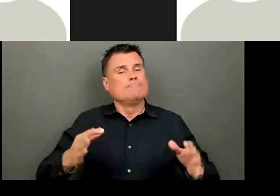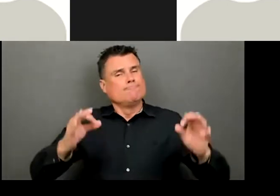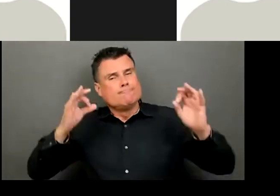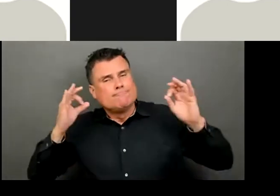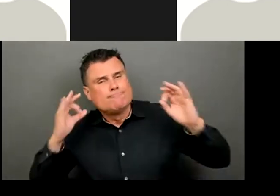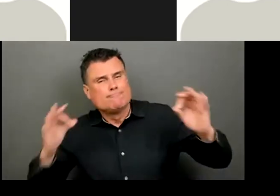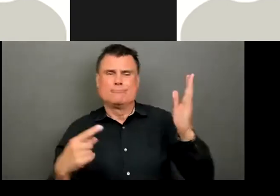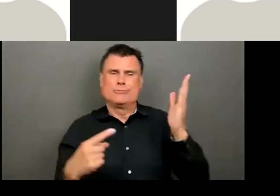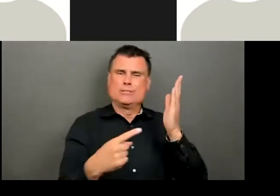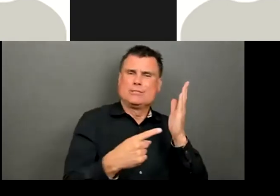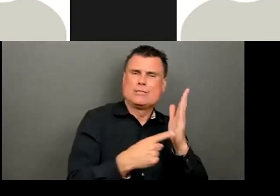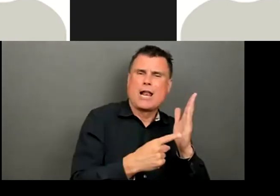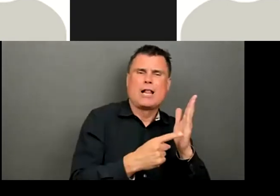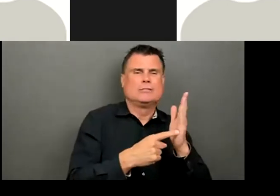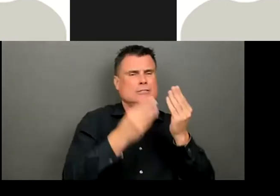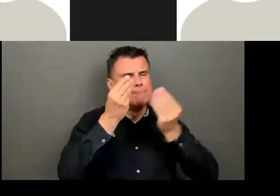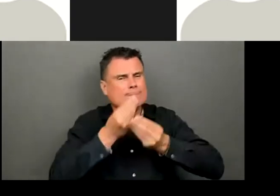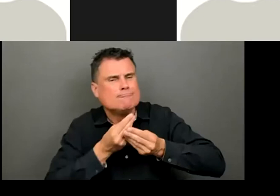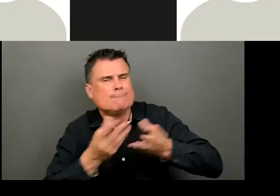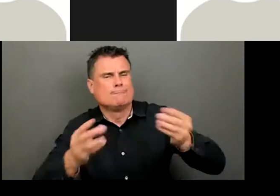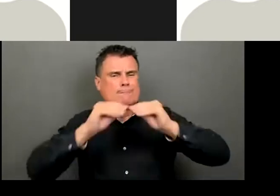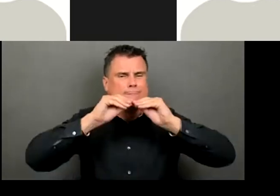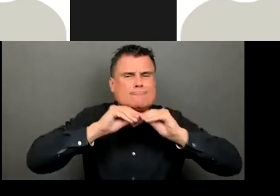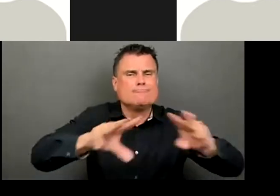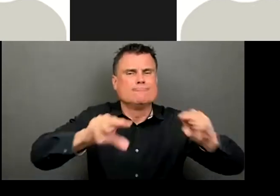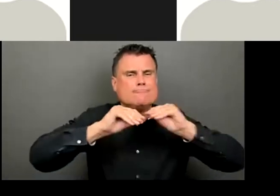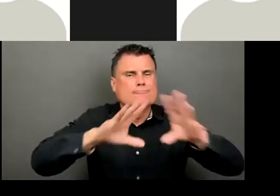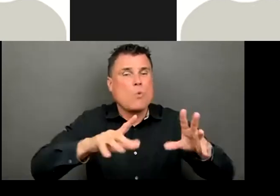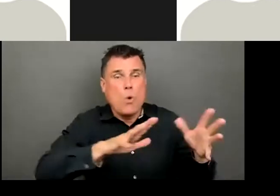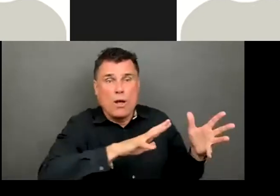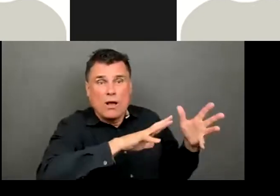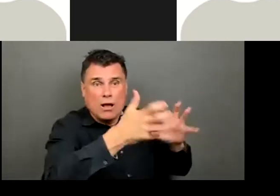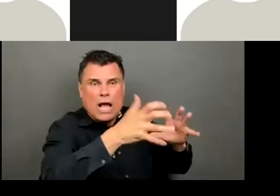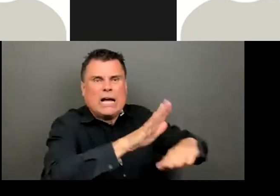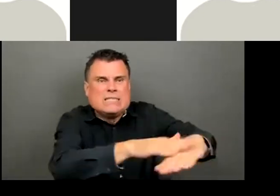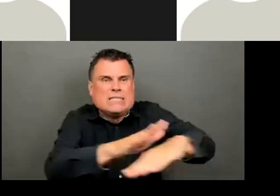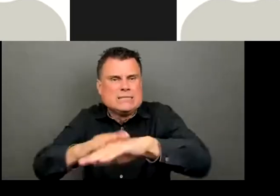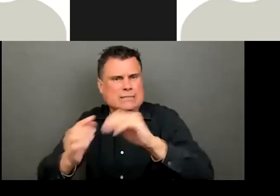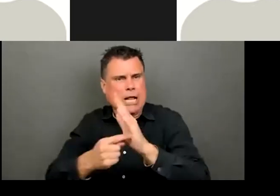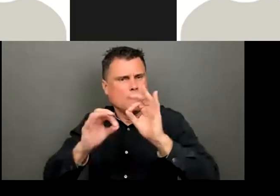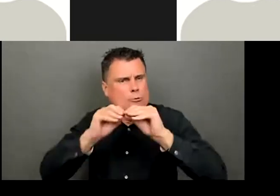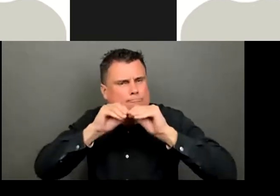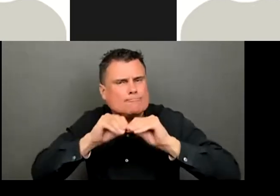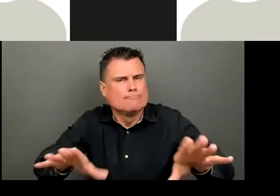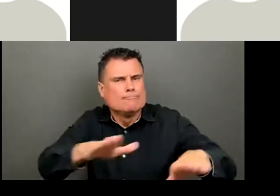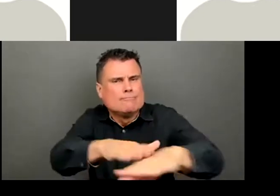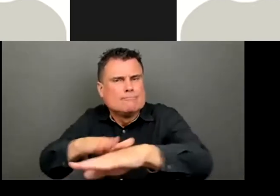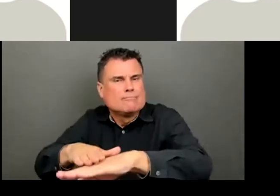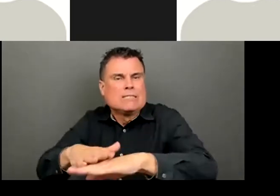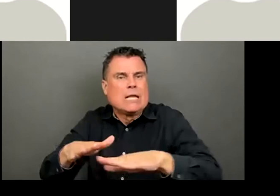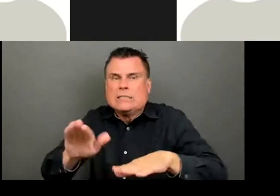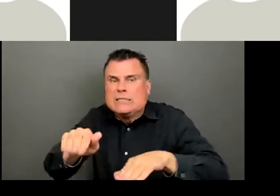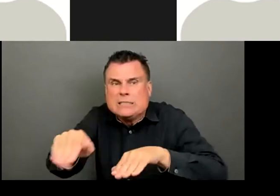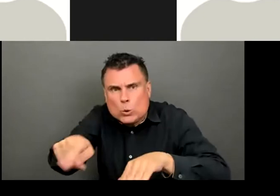in terms of preparedness for a disaster. But if the resources in terms of where you evacuated to, where the shelter